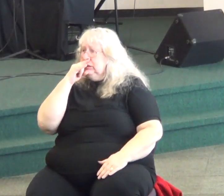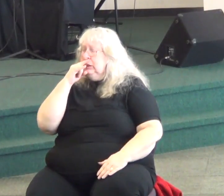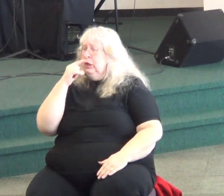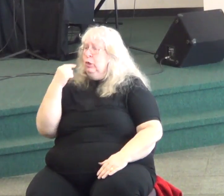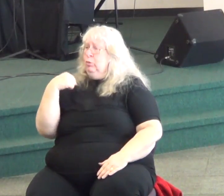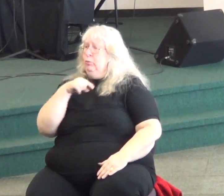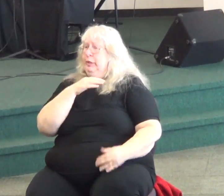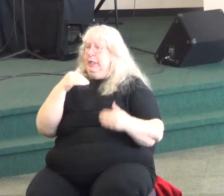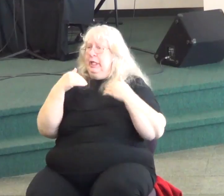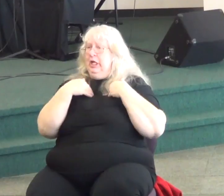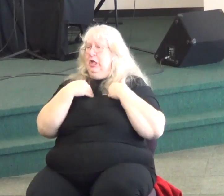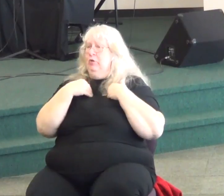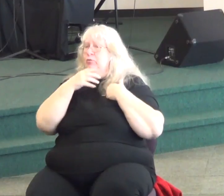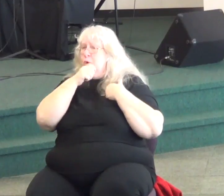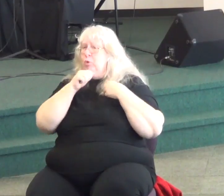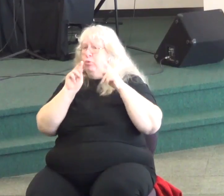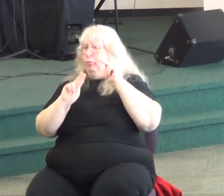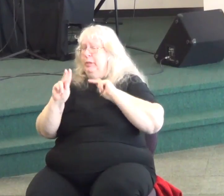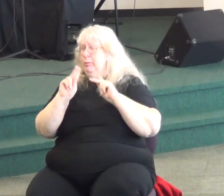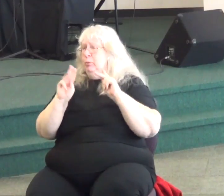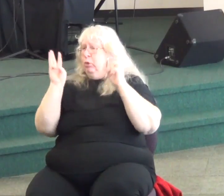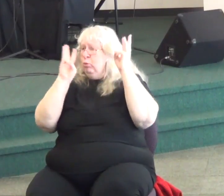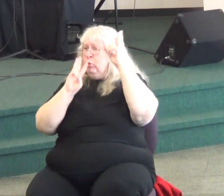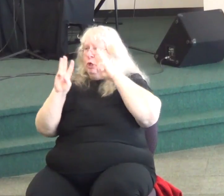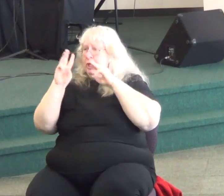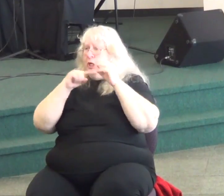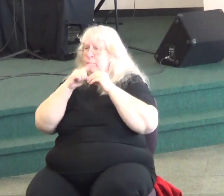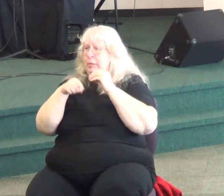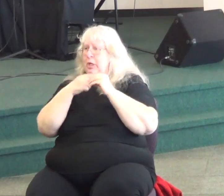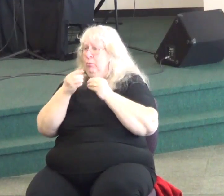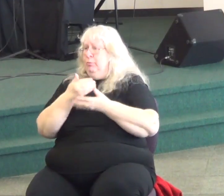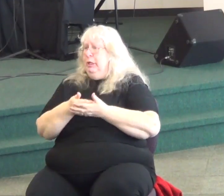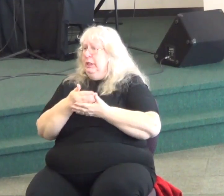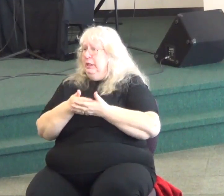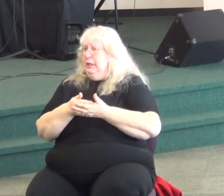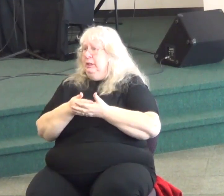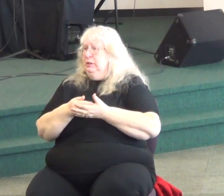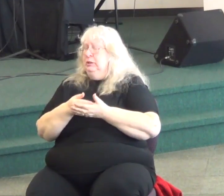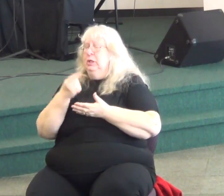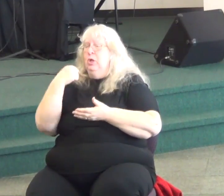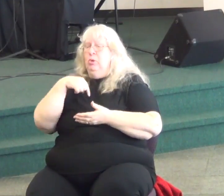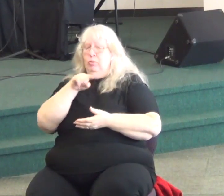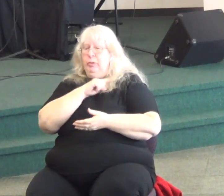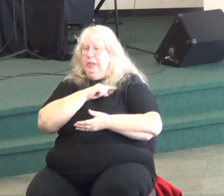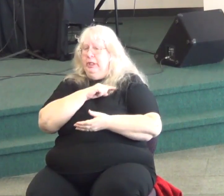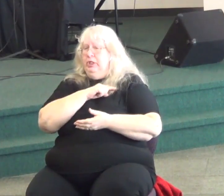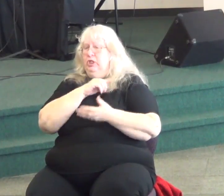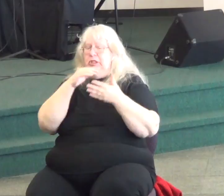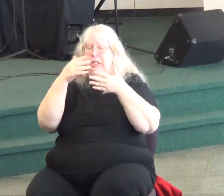And on and on and on. We could go on for hours with what this country needs right